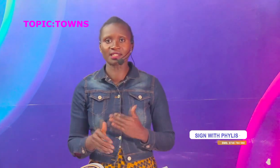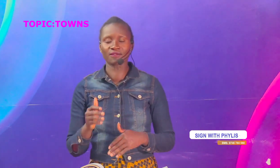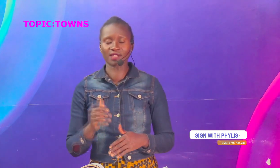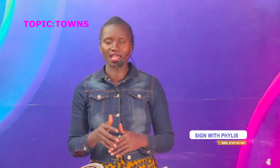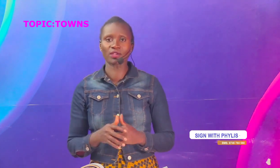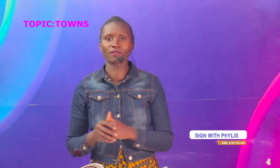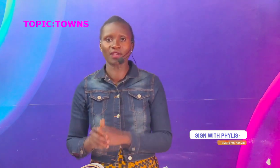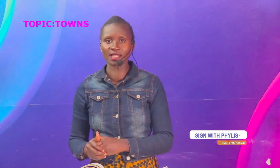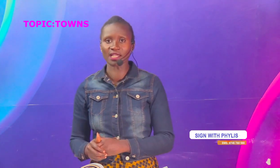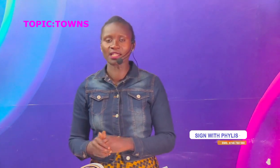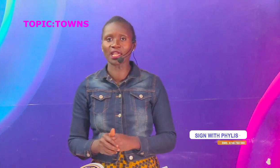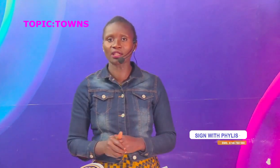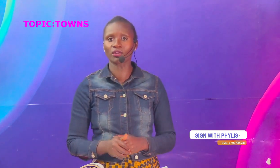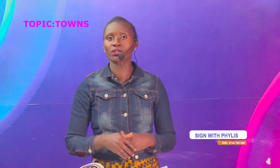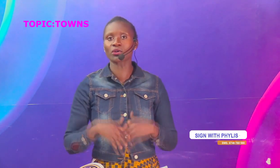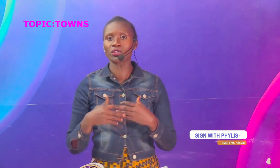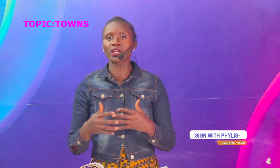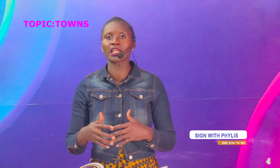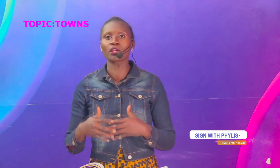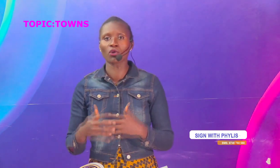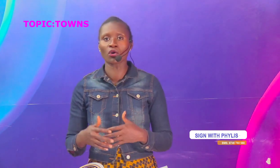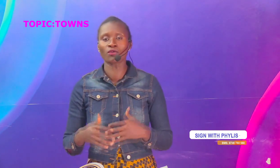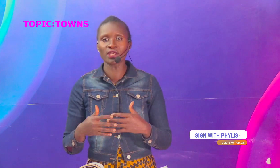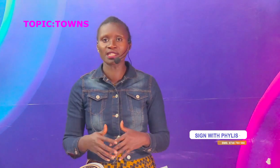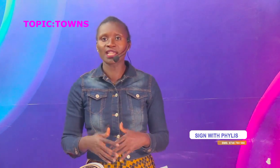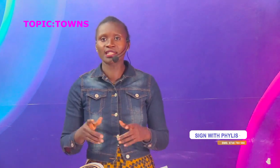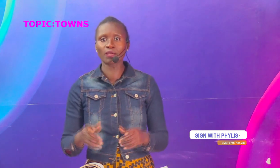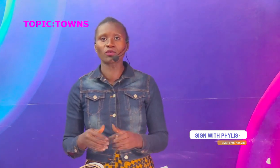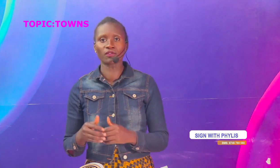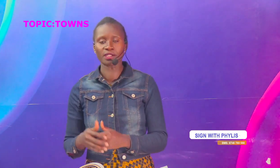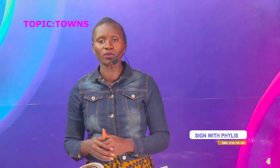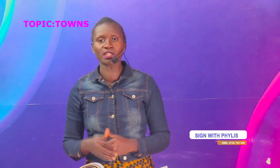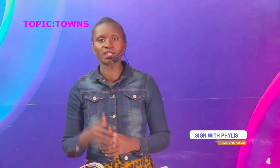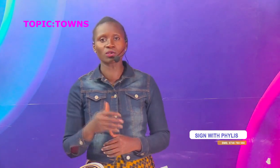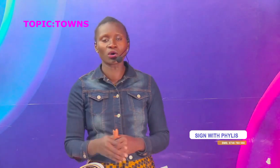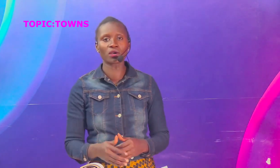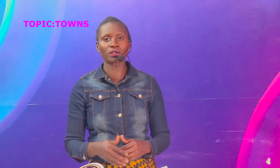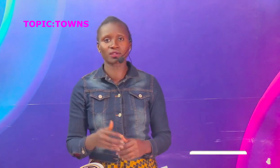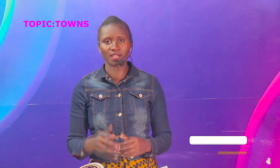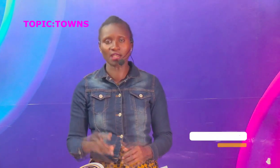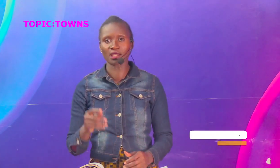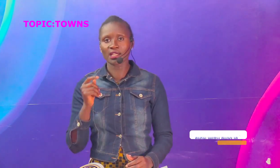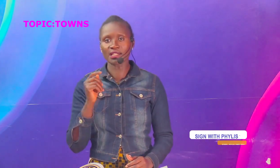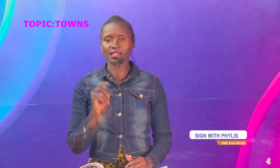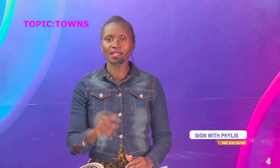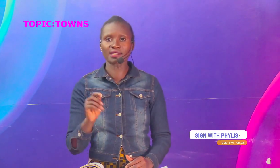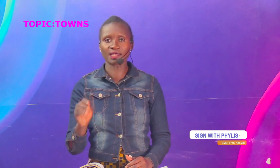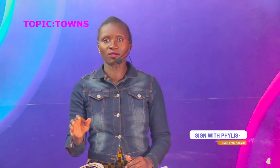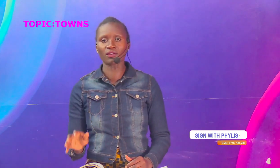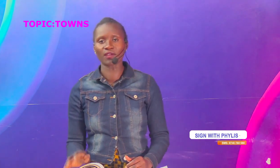with Phylis, and then also continue learning more of this. Same on Facebook, just go on Sign, just search Sign with Phylis.